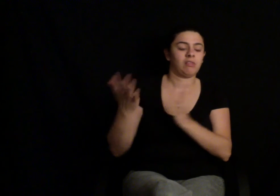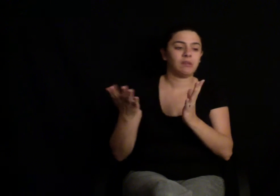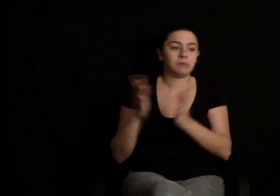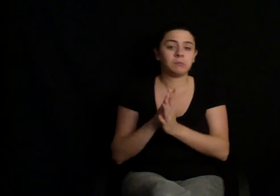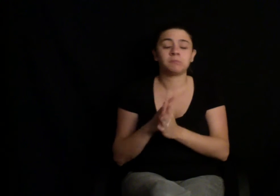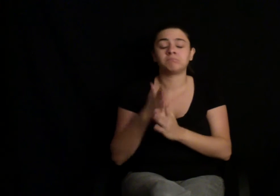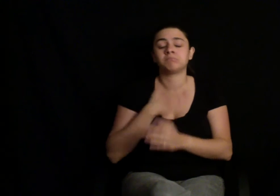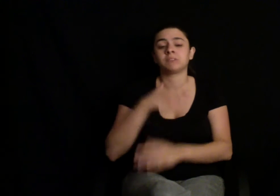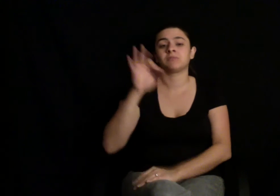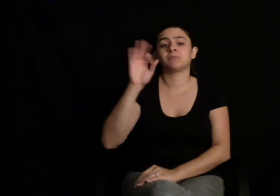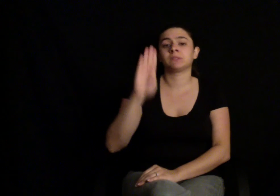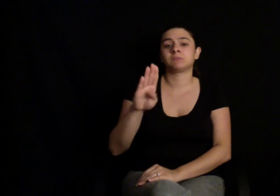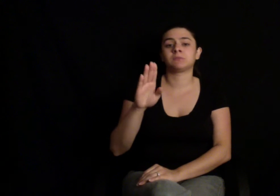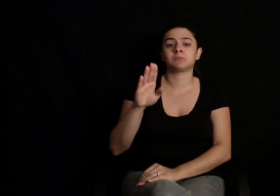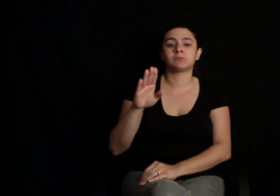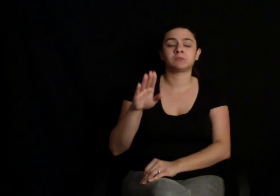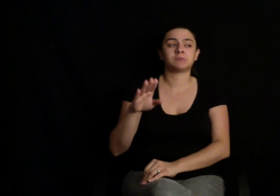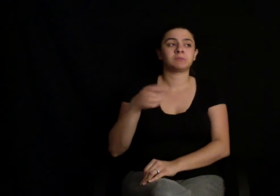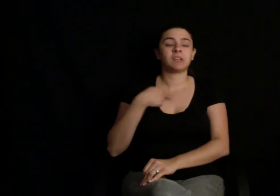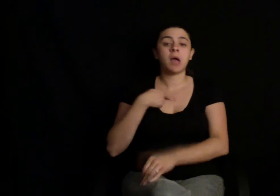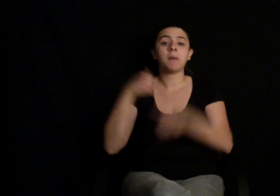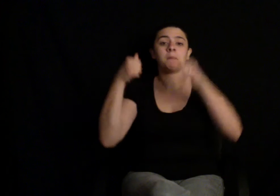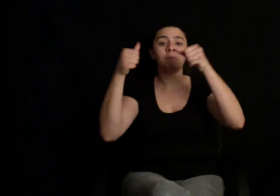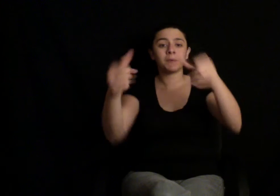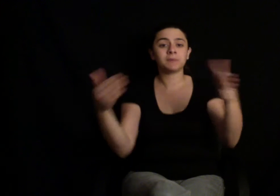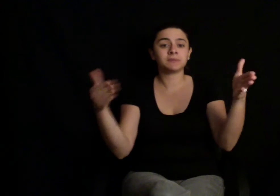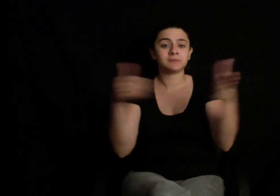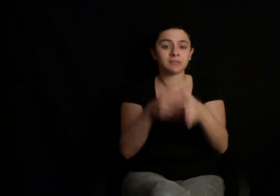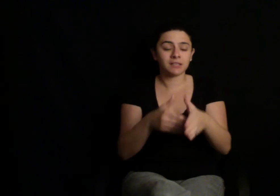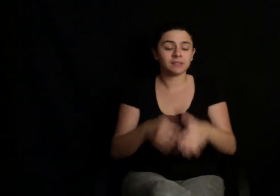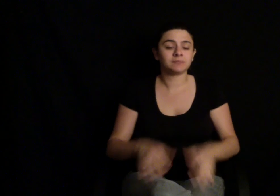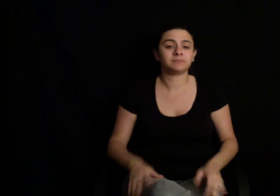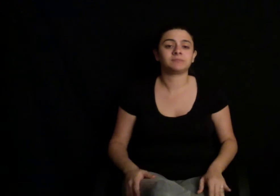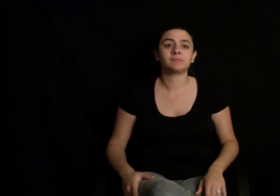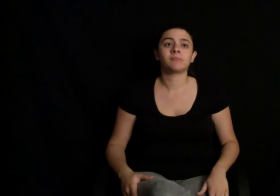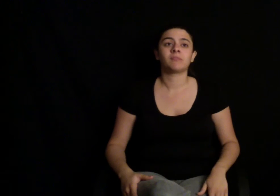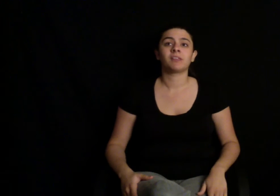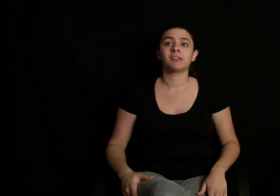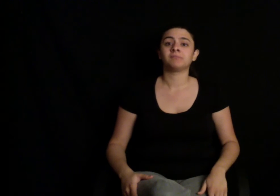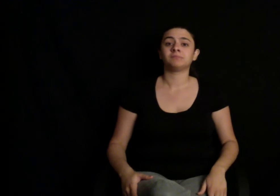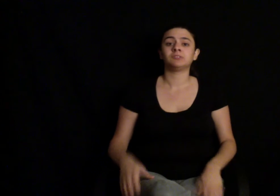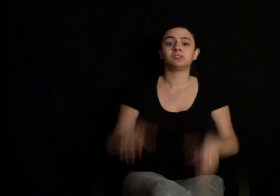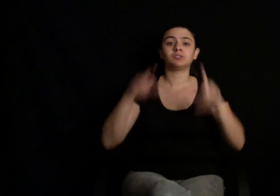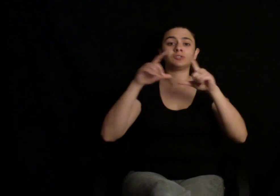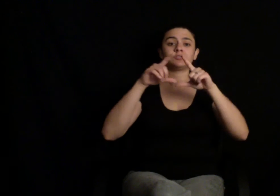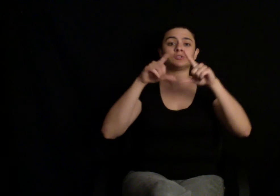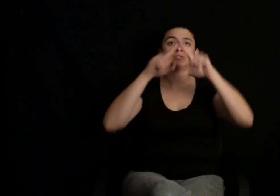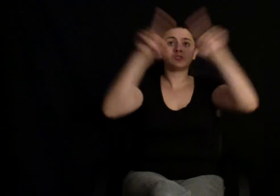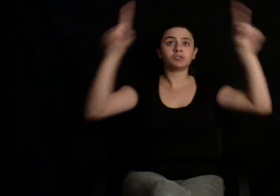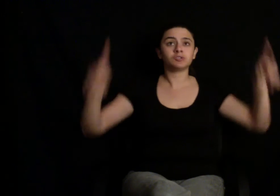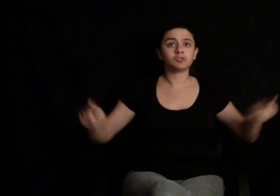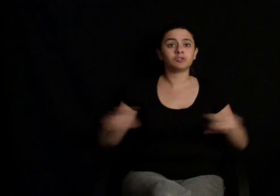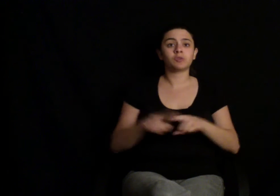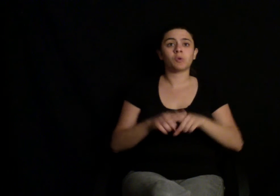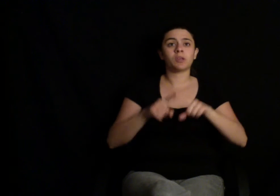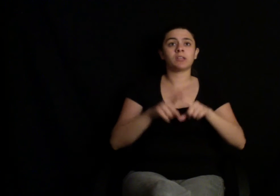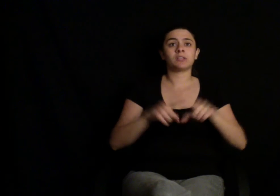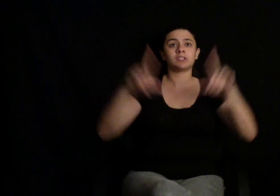Facebook wall again, and I was just like, it was an image, it was a screenshot of my IMDb page, or the IMDb page of Jack